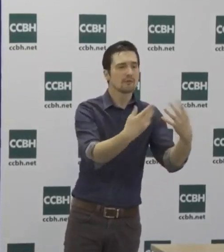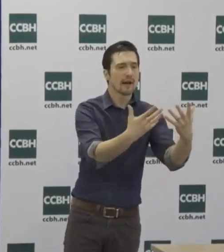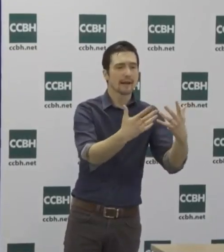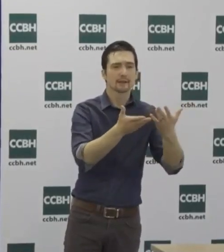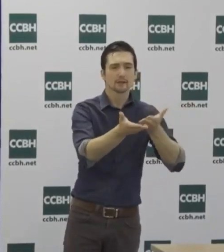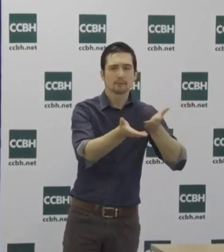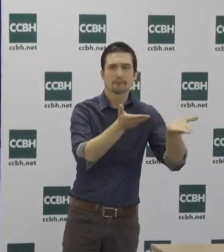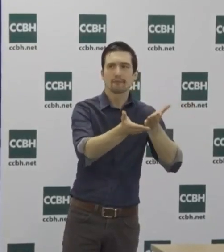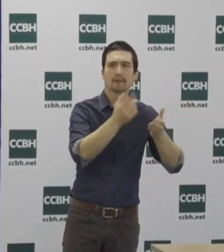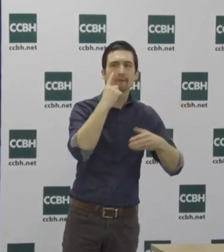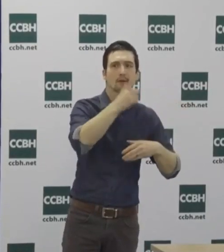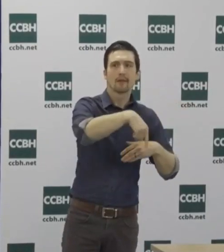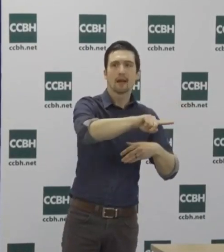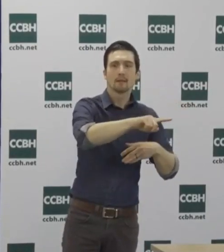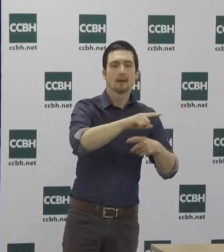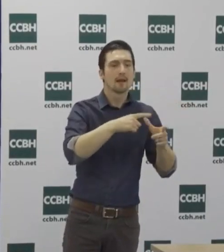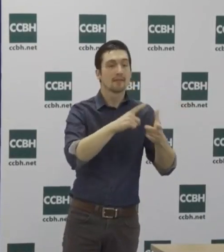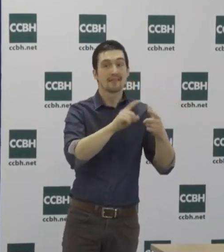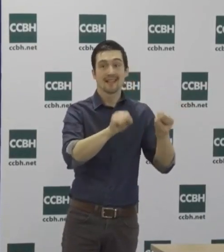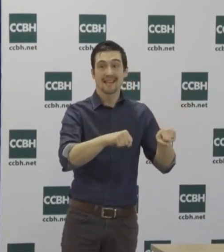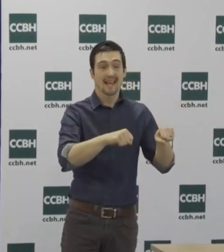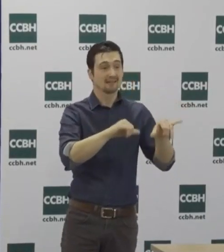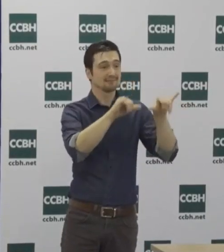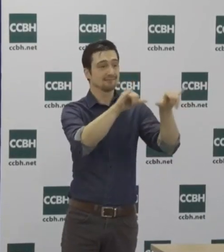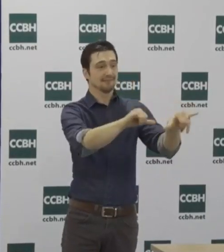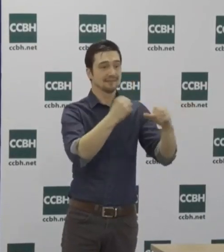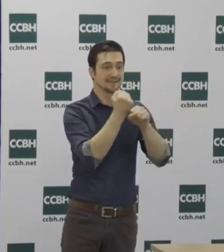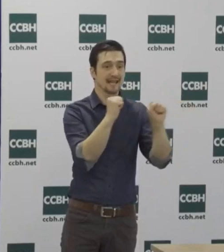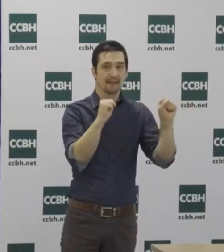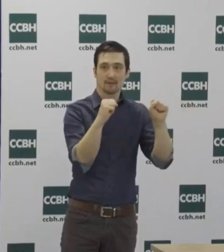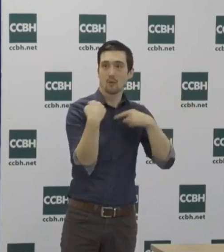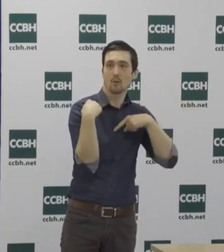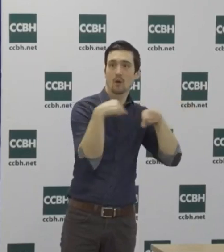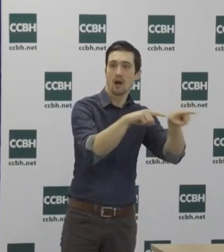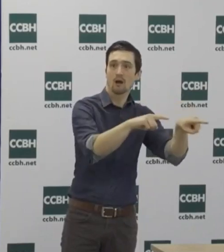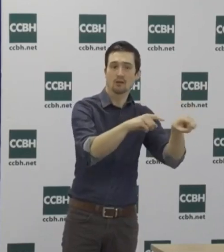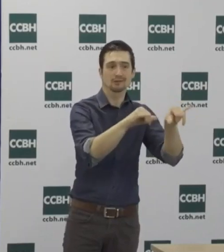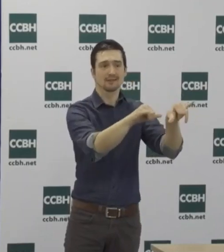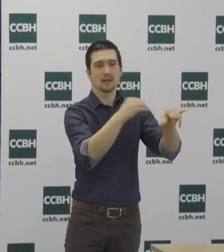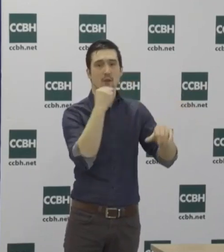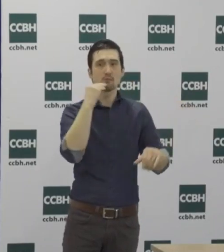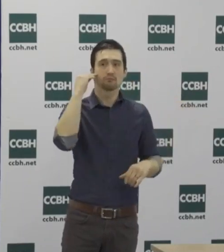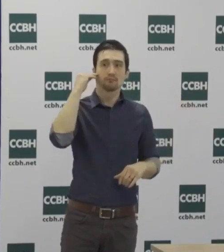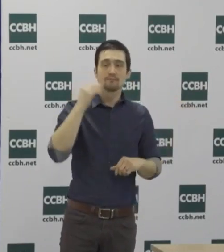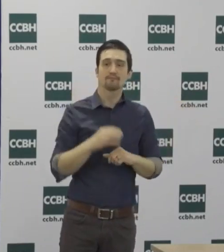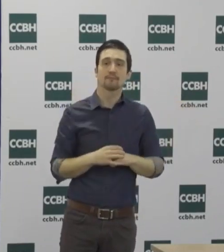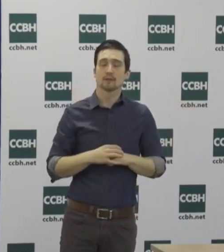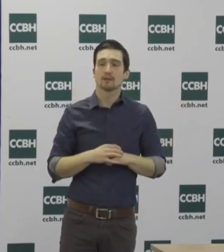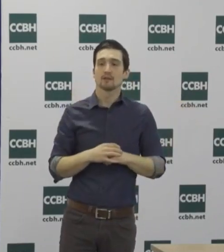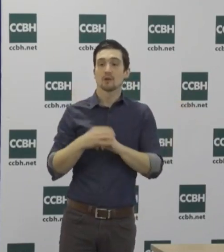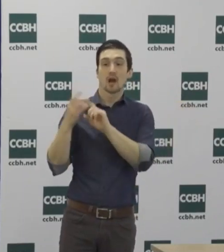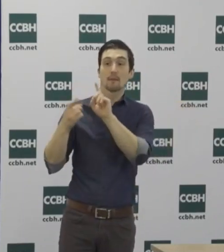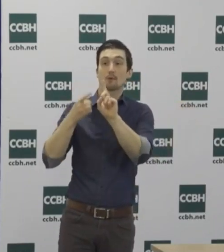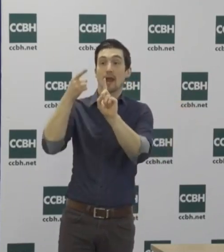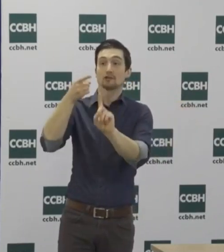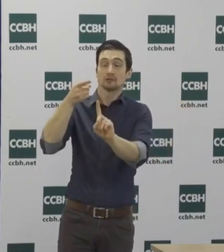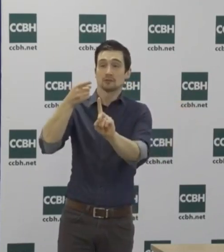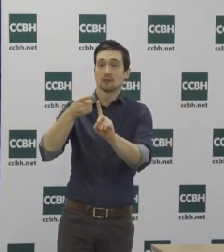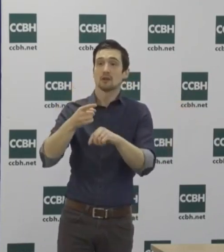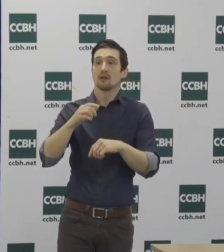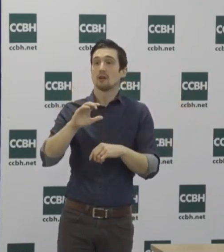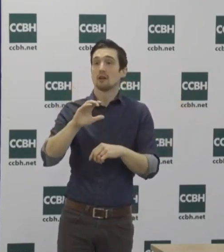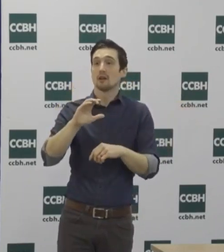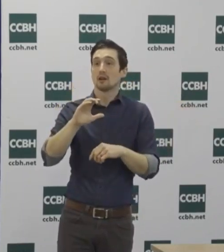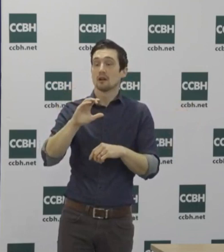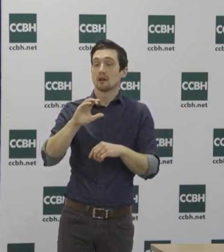for them so that they can remain safely with their families. Operation Cuyahoga Cares will match donors, and